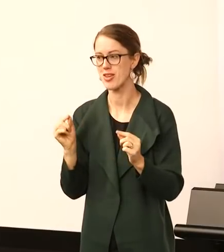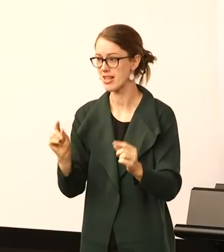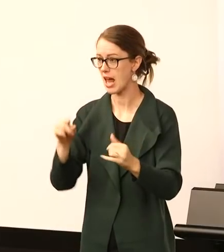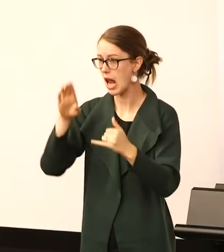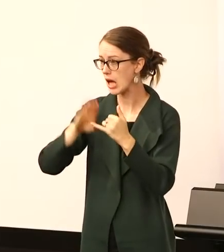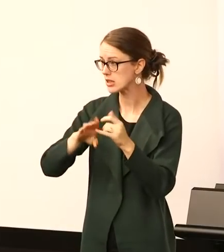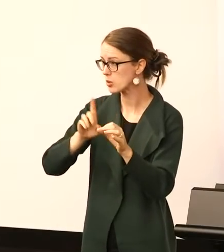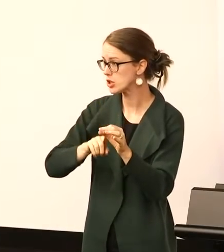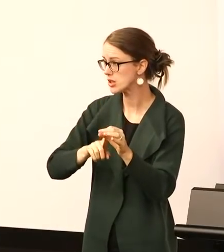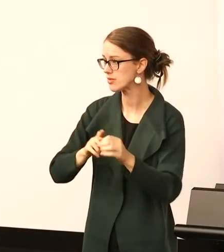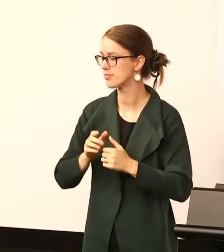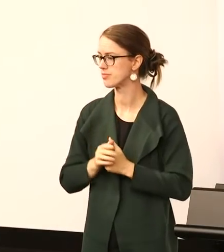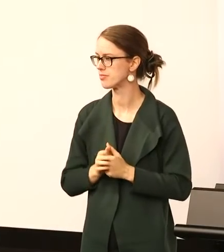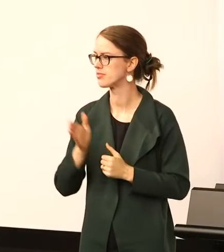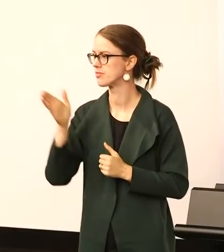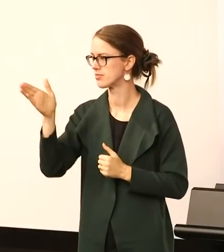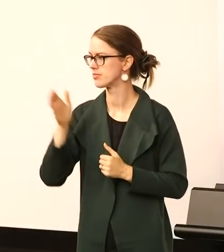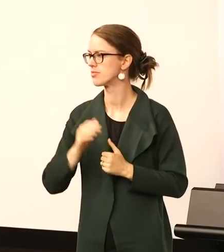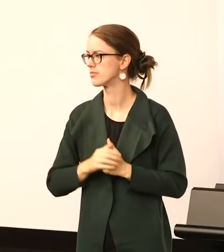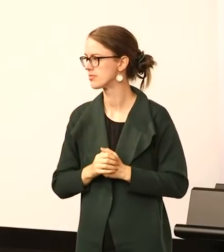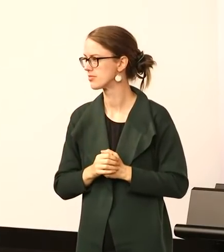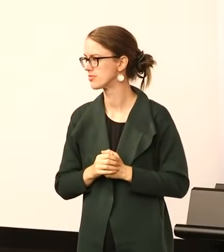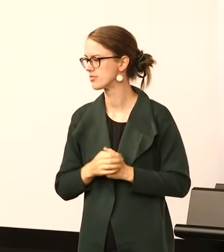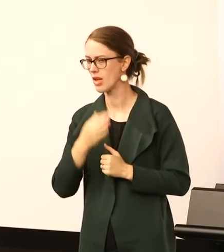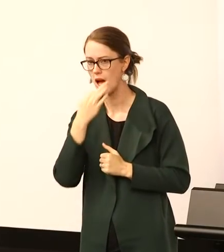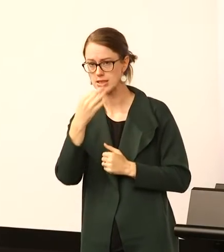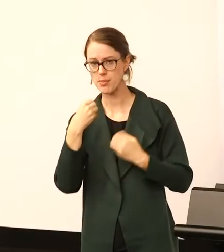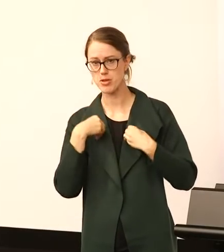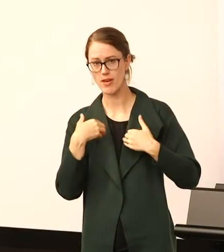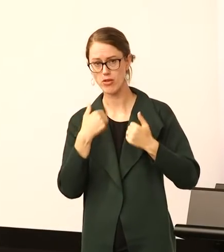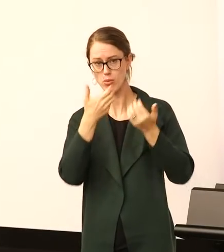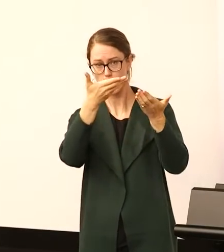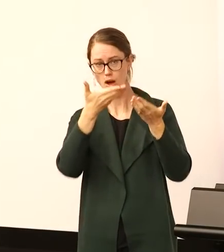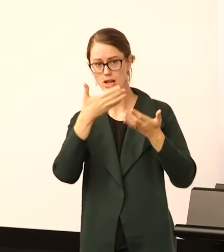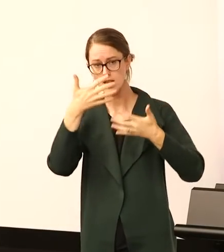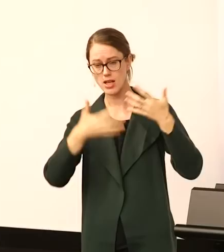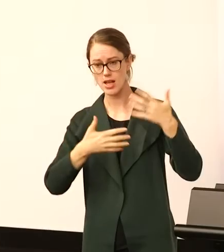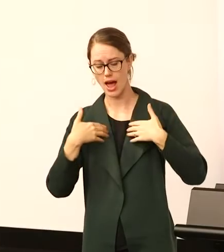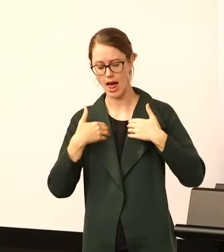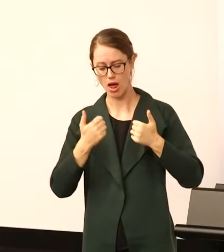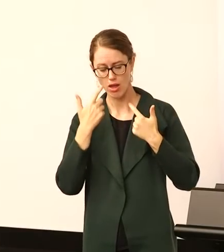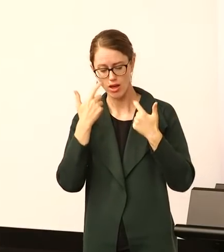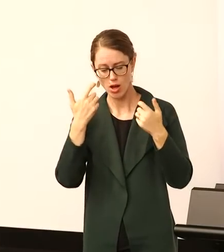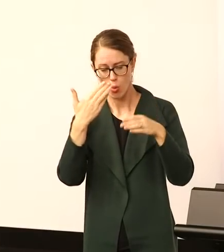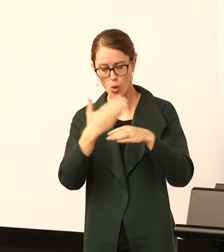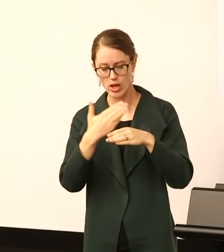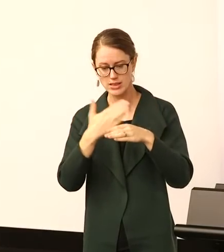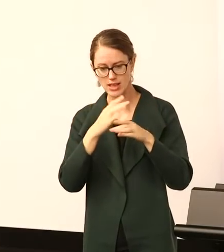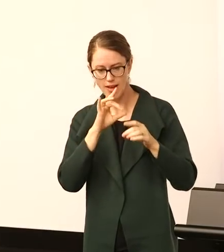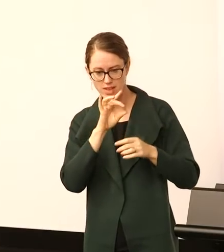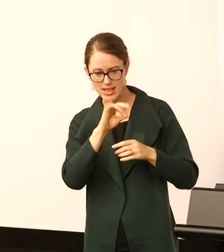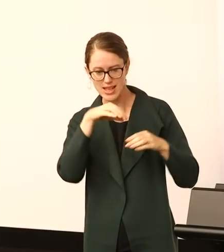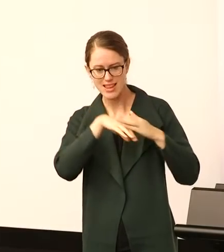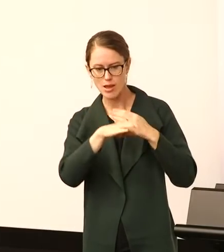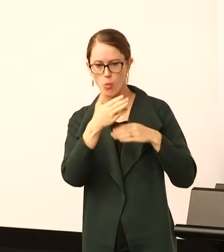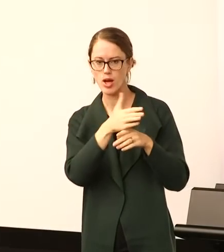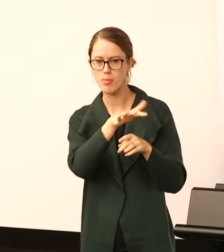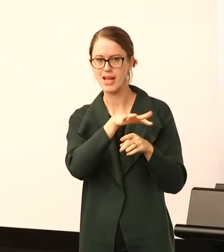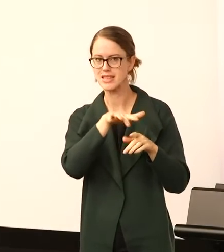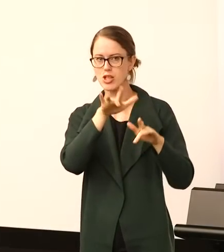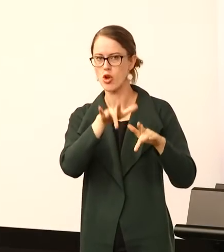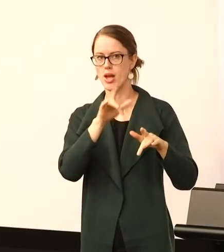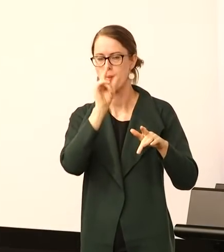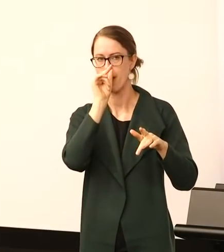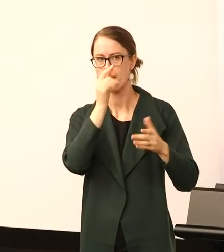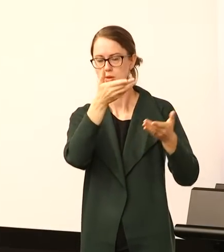Any final questions? Yes, sir. I've asked the Ministry of Health to provide data of healthcare workers infected in their workplace, and they haven't